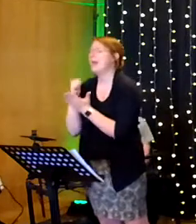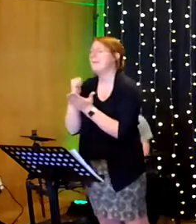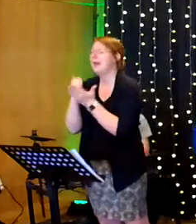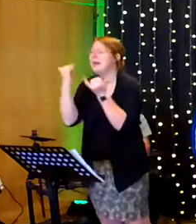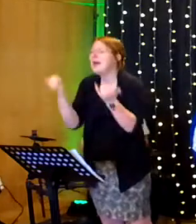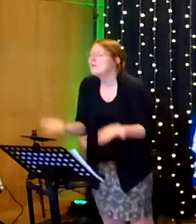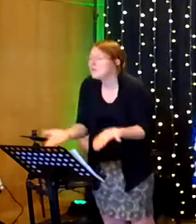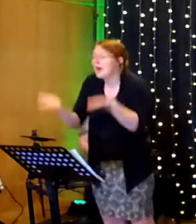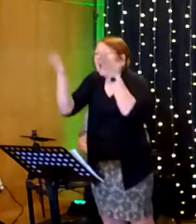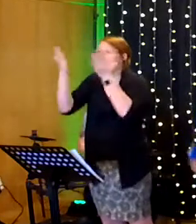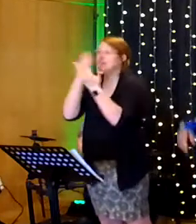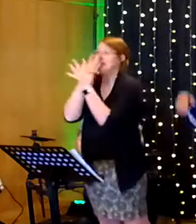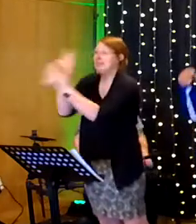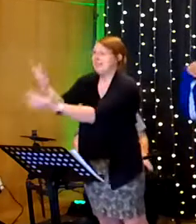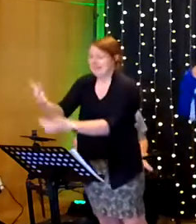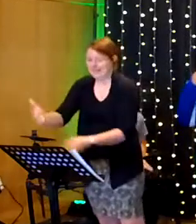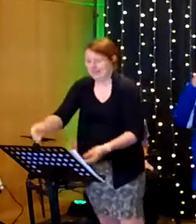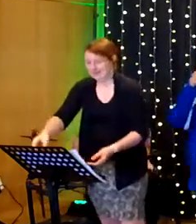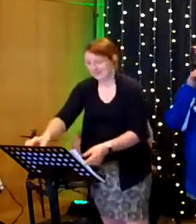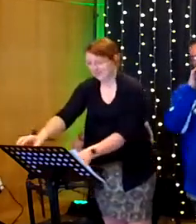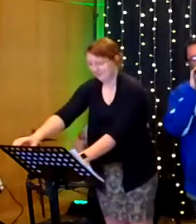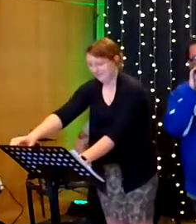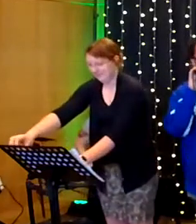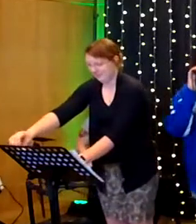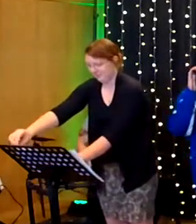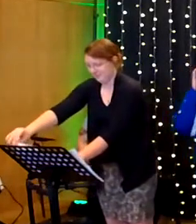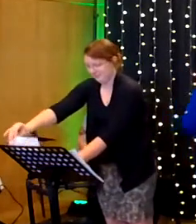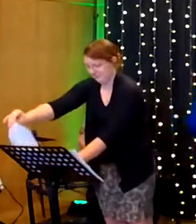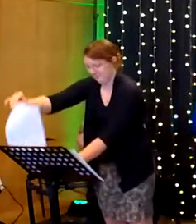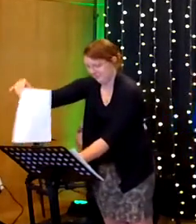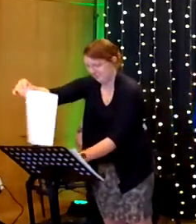us rise and worship the Lord our God.